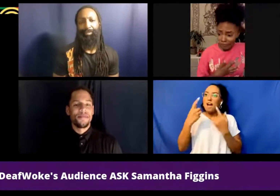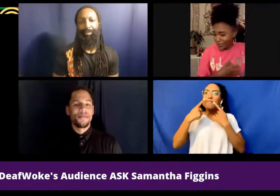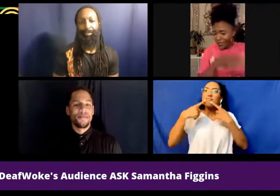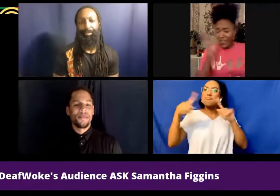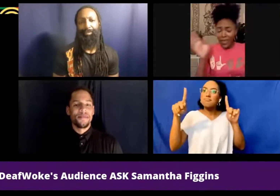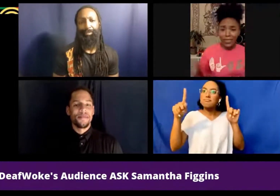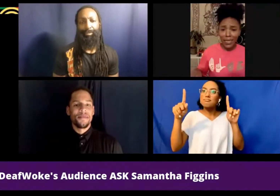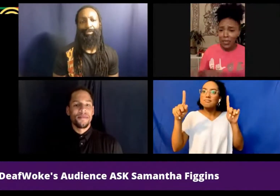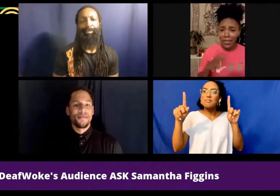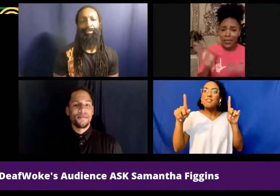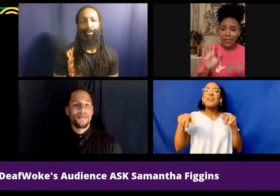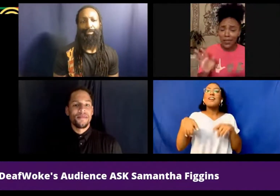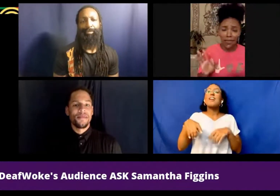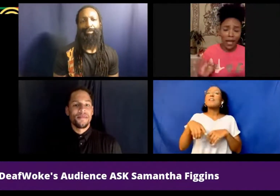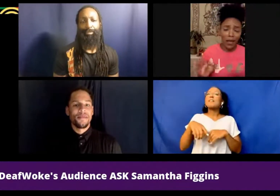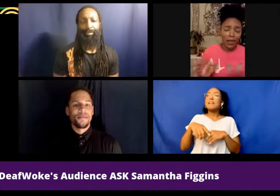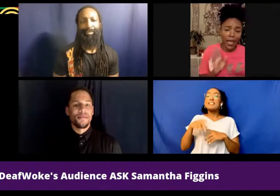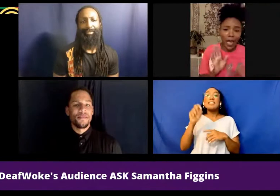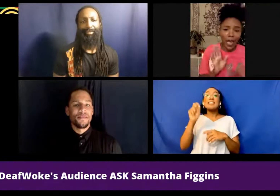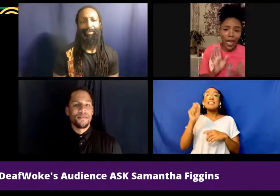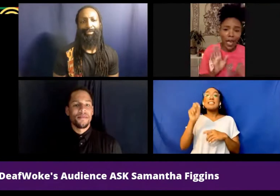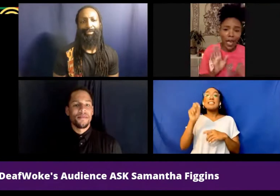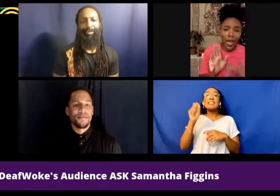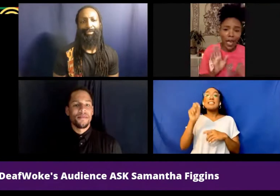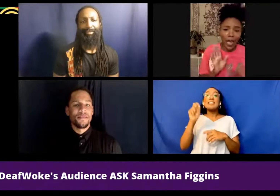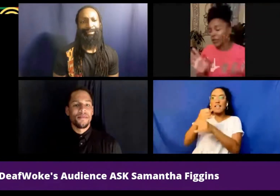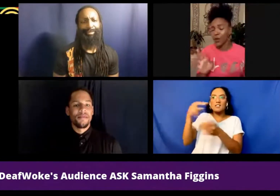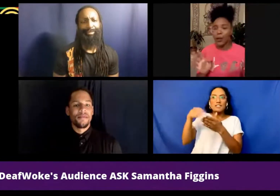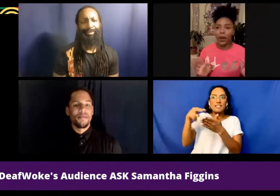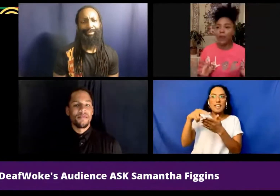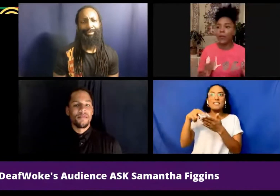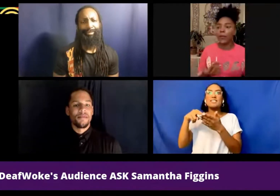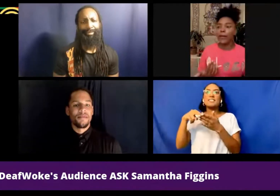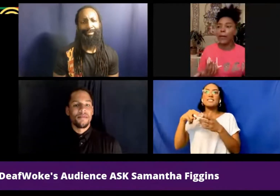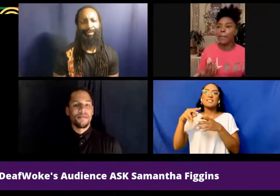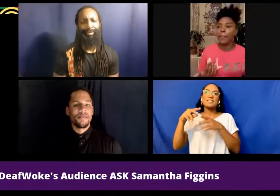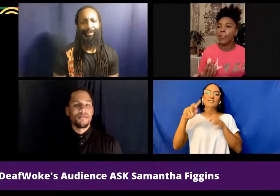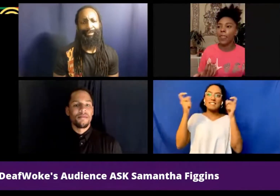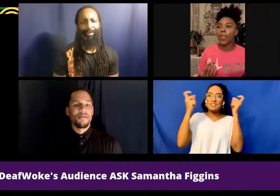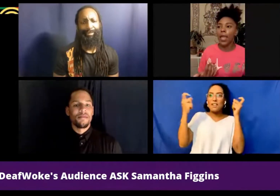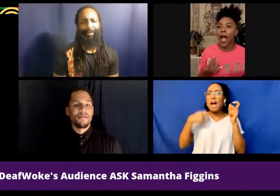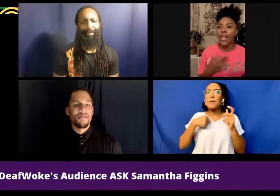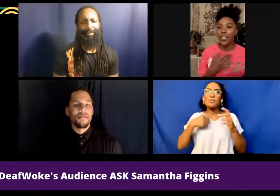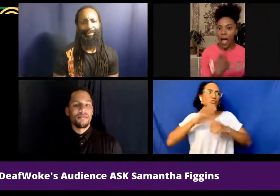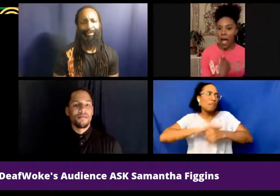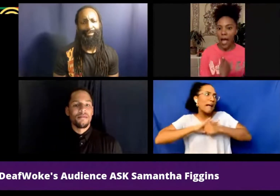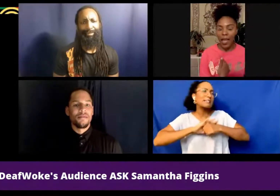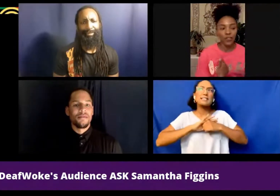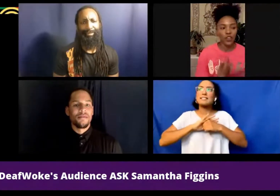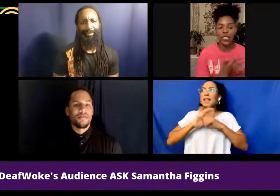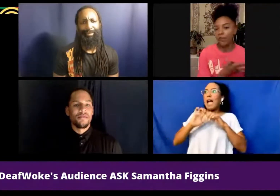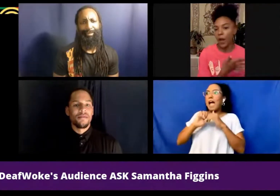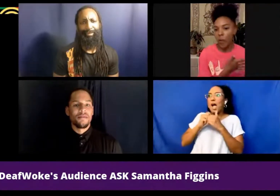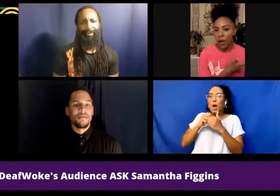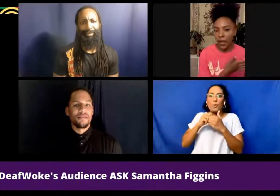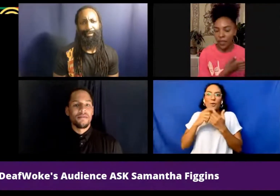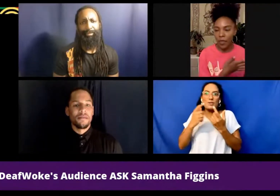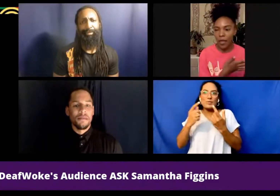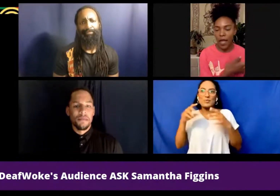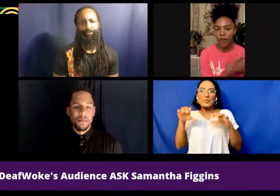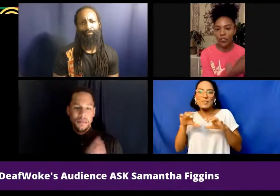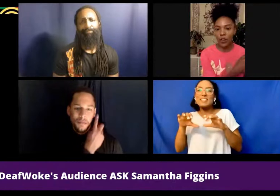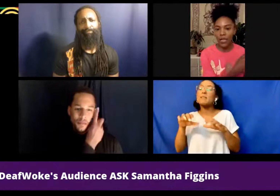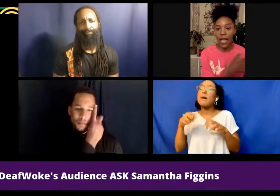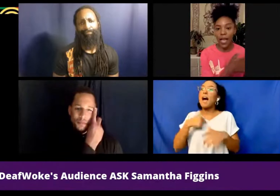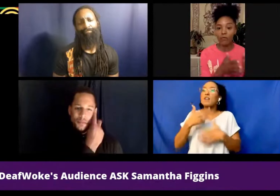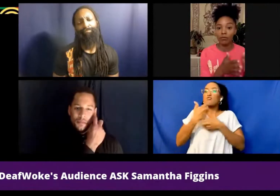Ailey, yes, I was like stressed out, like how do I be this dancer or whatever, but I have trust in my work